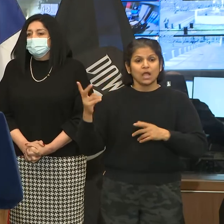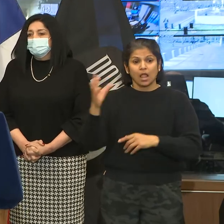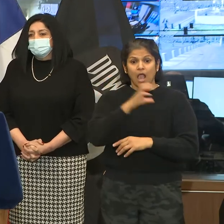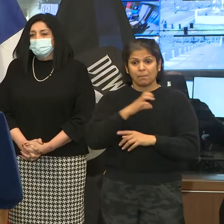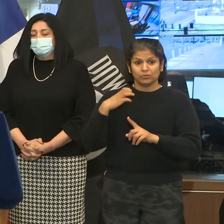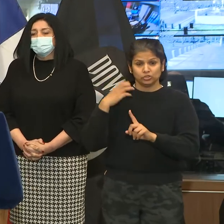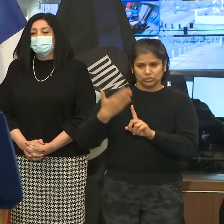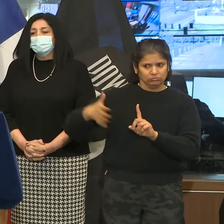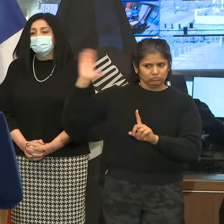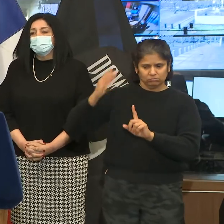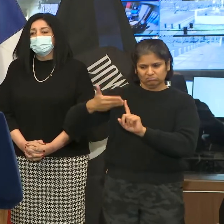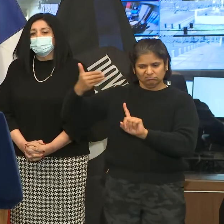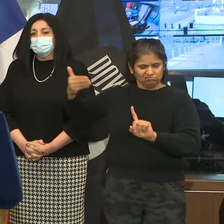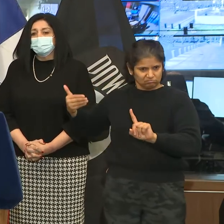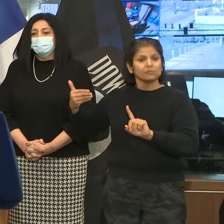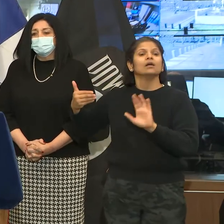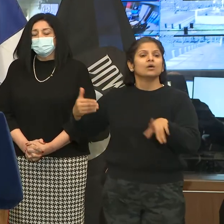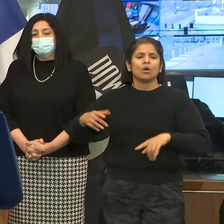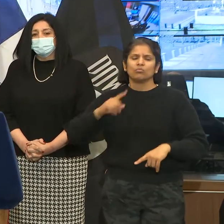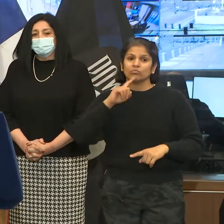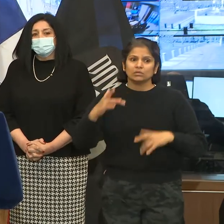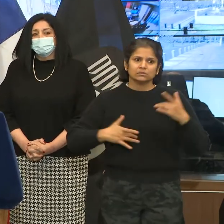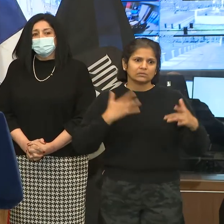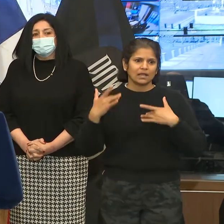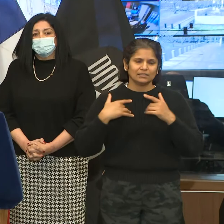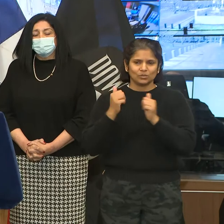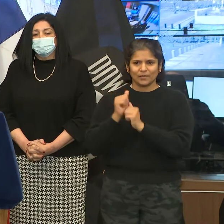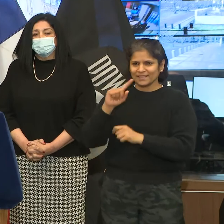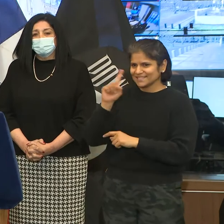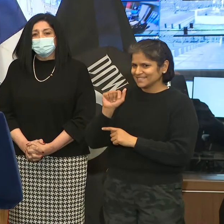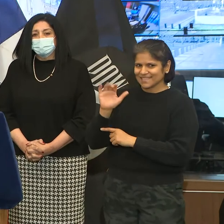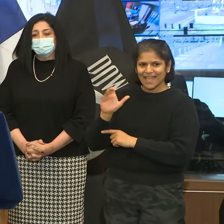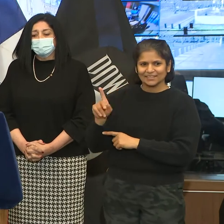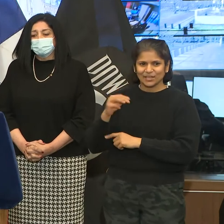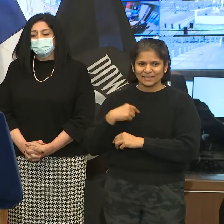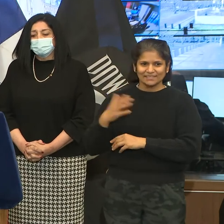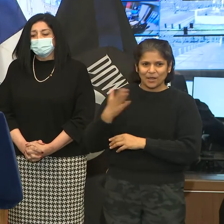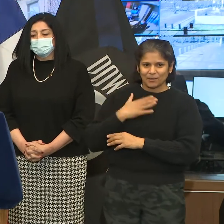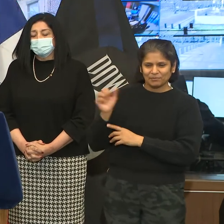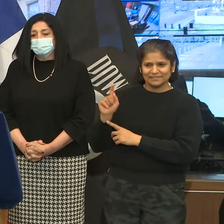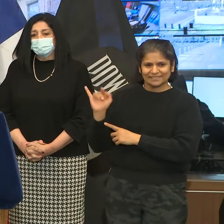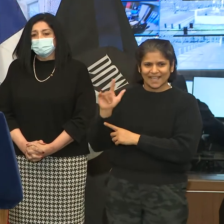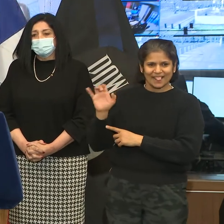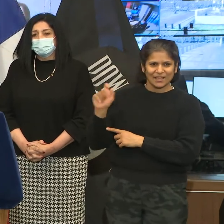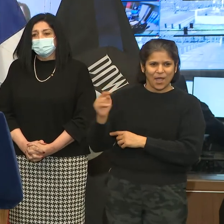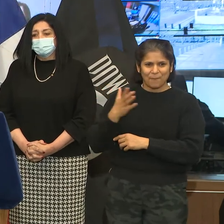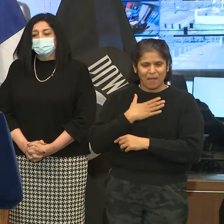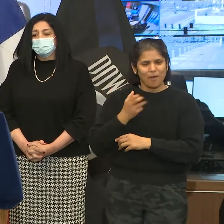work with Zach and to bring my own style and my own zest for helping people to this position.